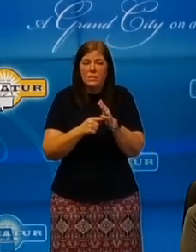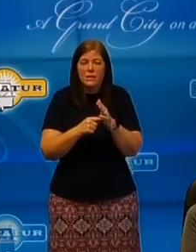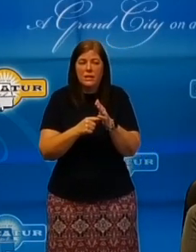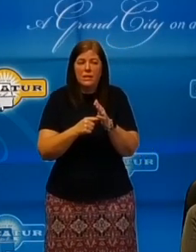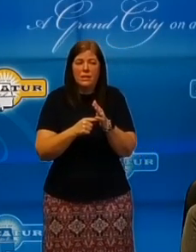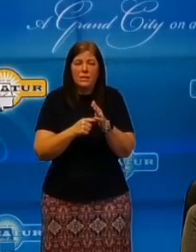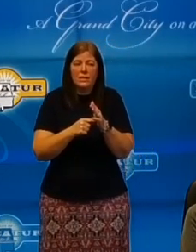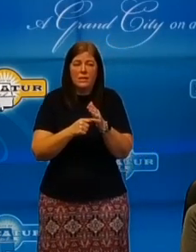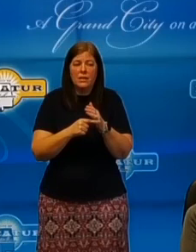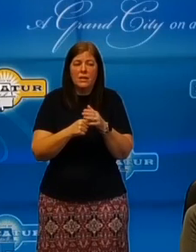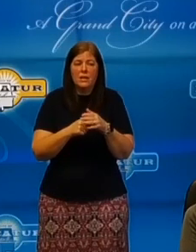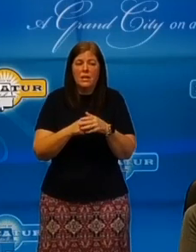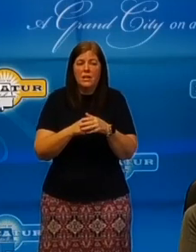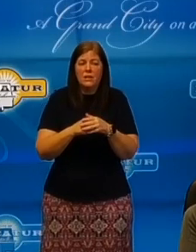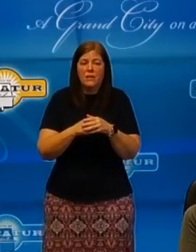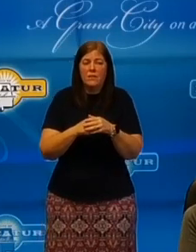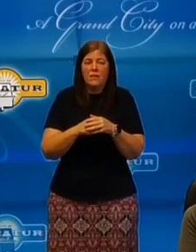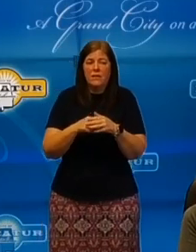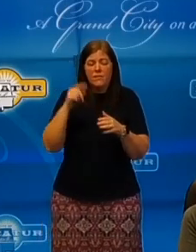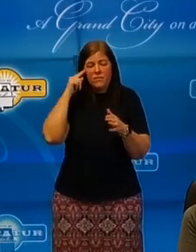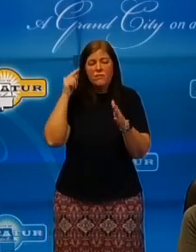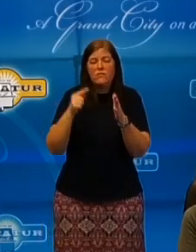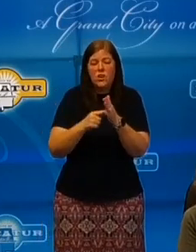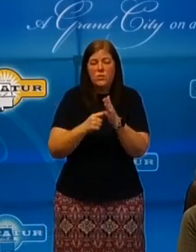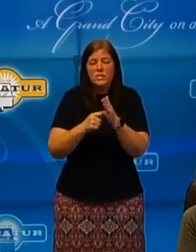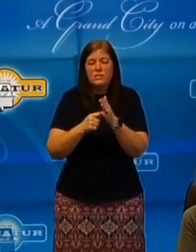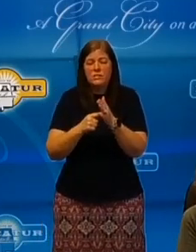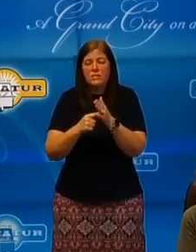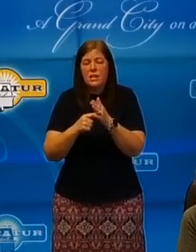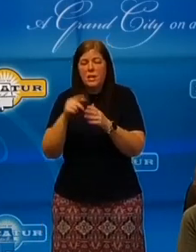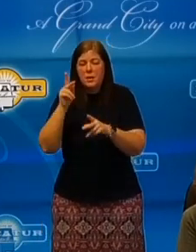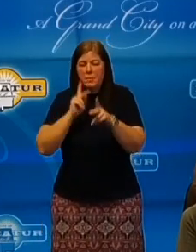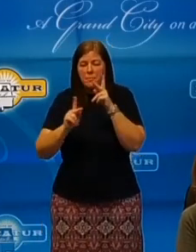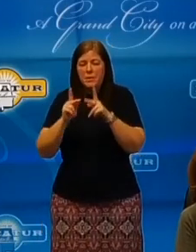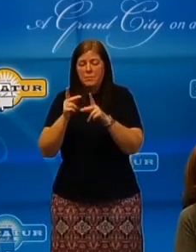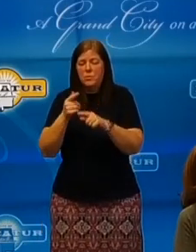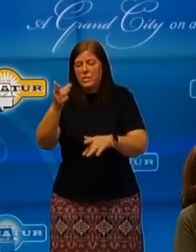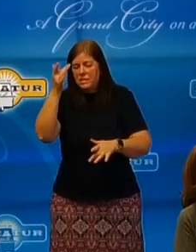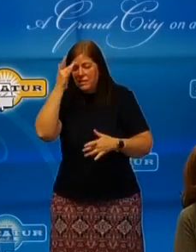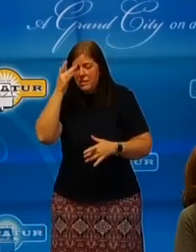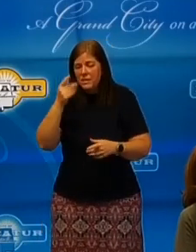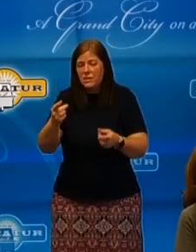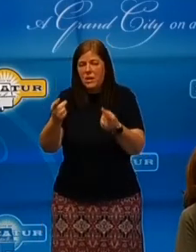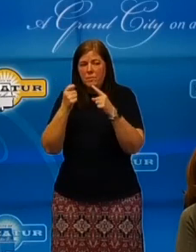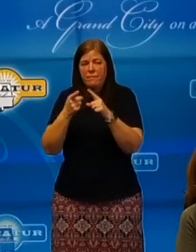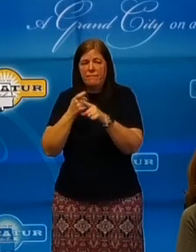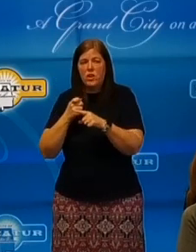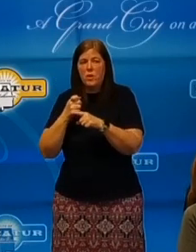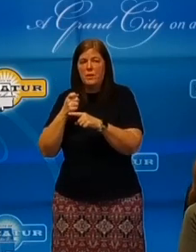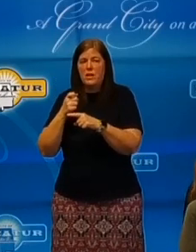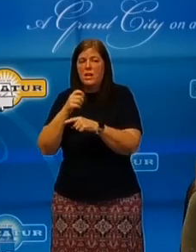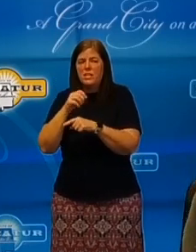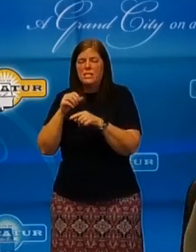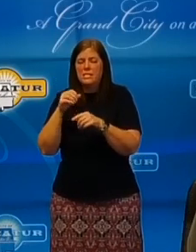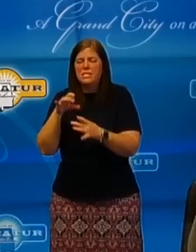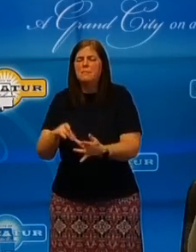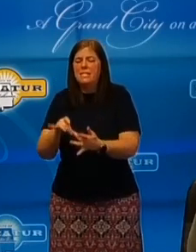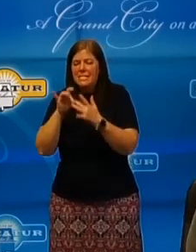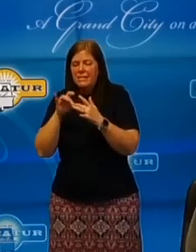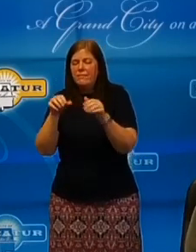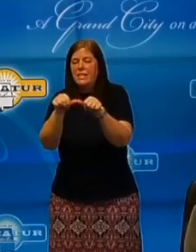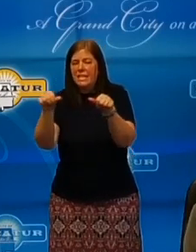Page three. Not from the hospital, no. I don't know about the county. I know that the numbers